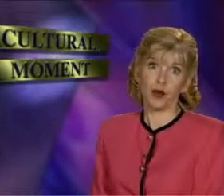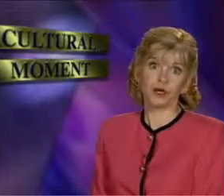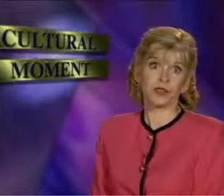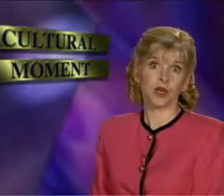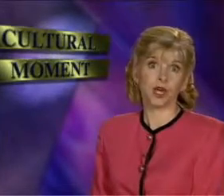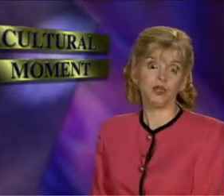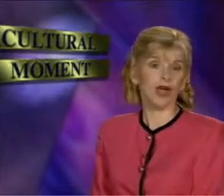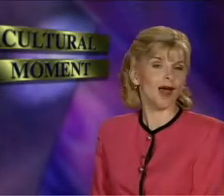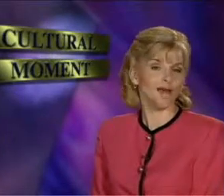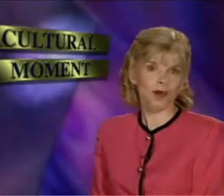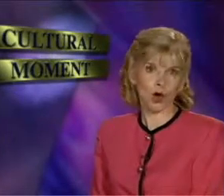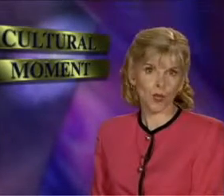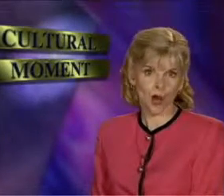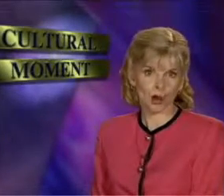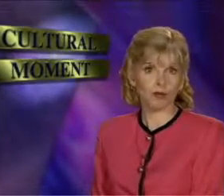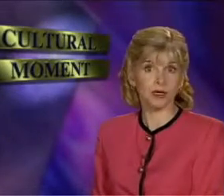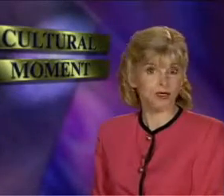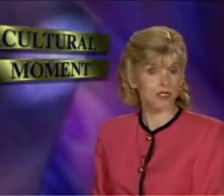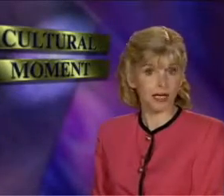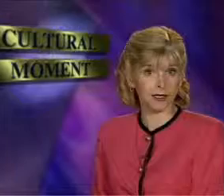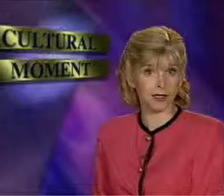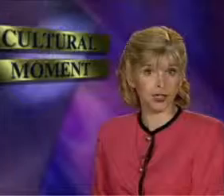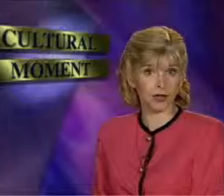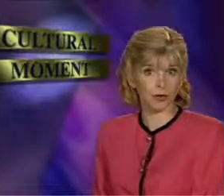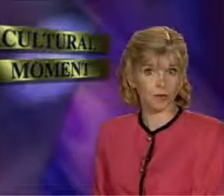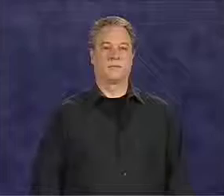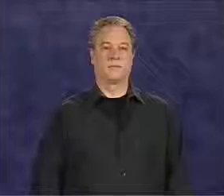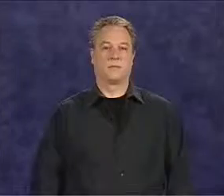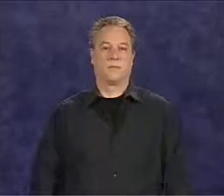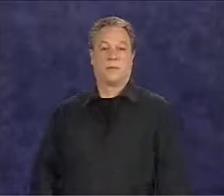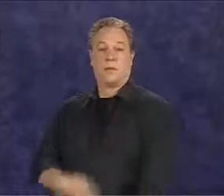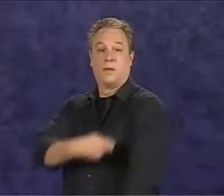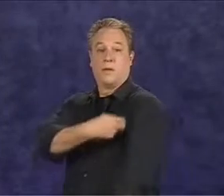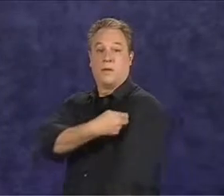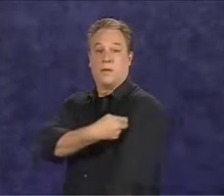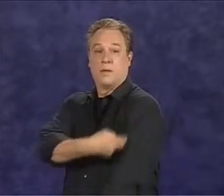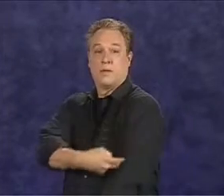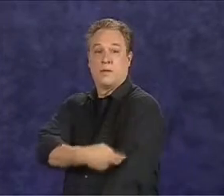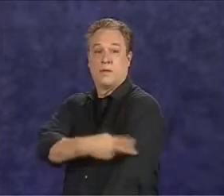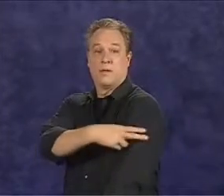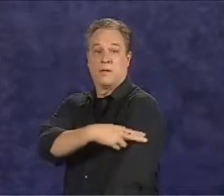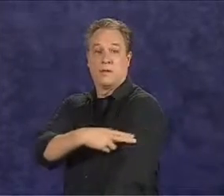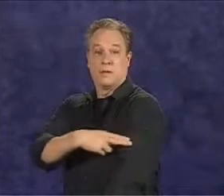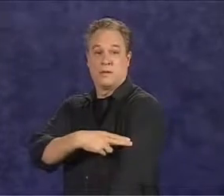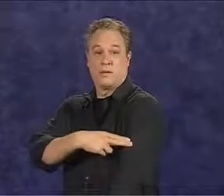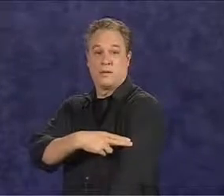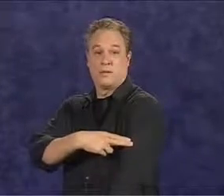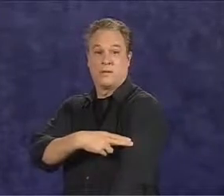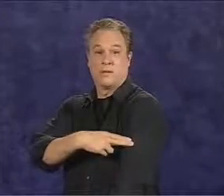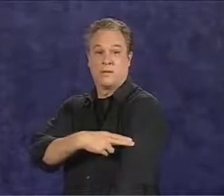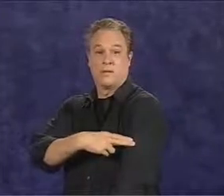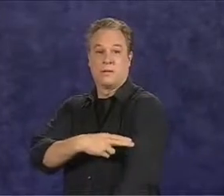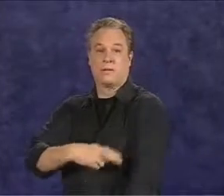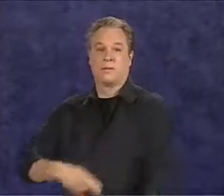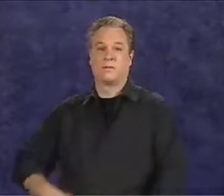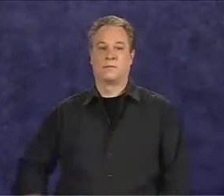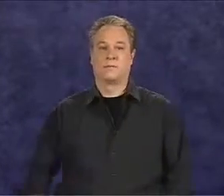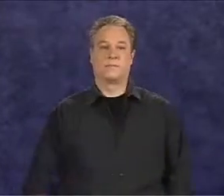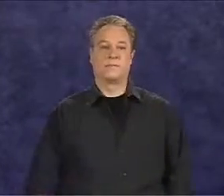parts of the country have no problem understanding each other. Most of the country uses this as the sign for hospital. But